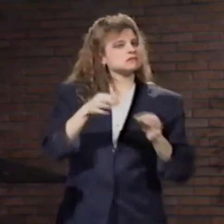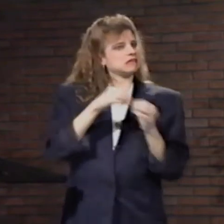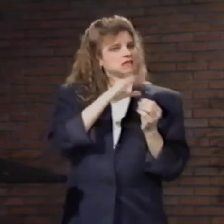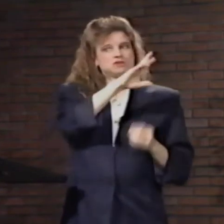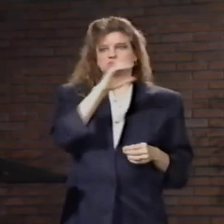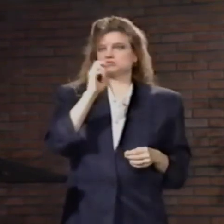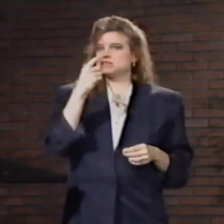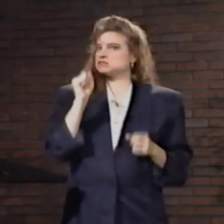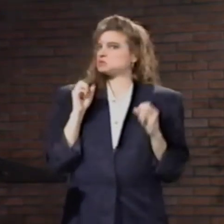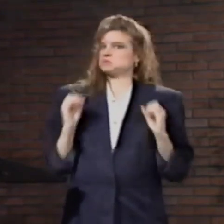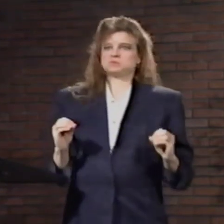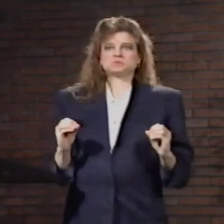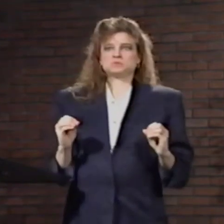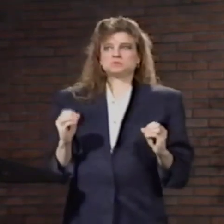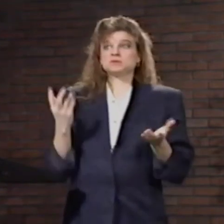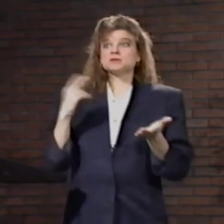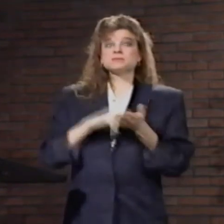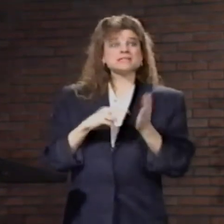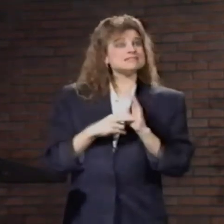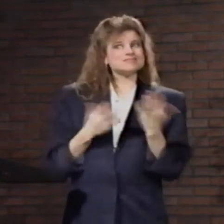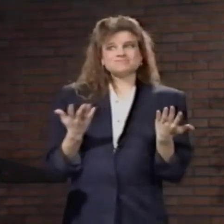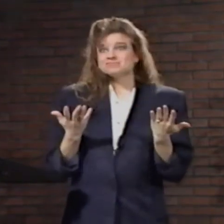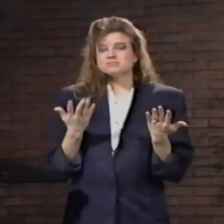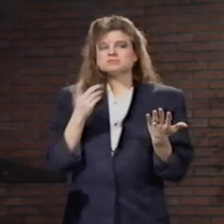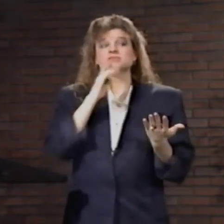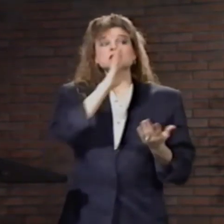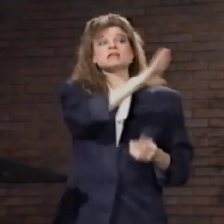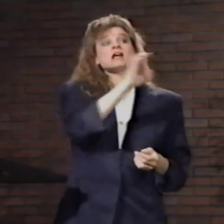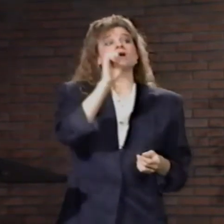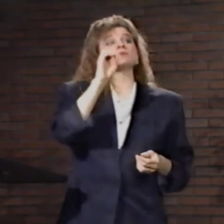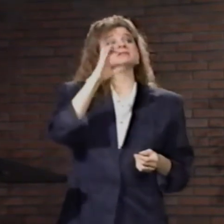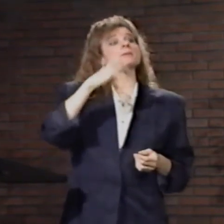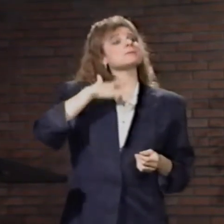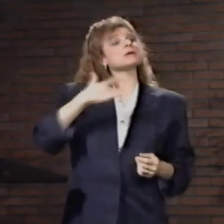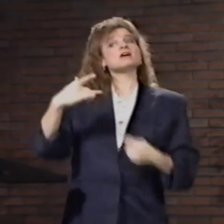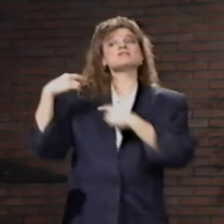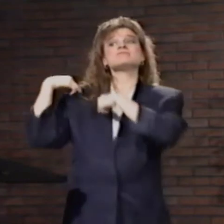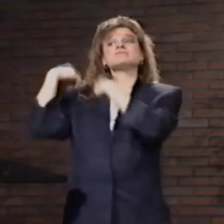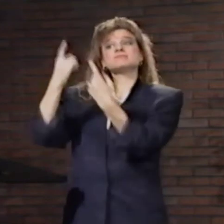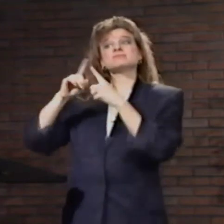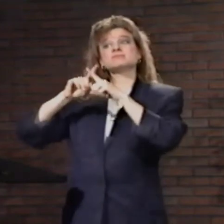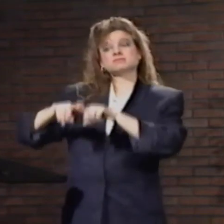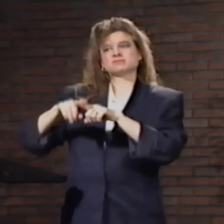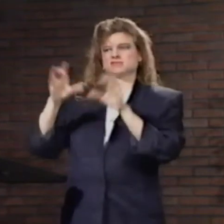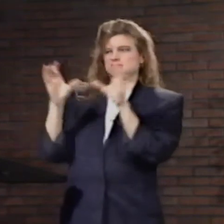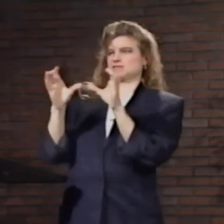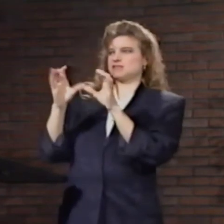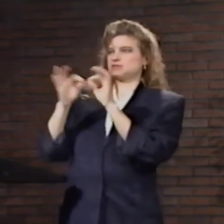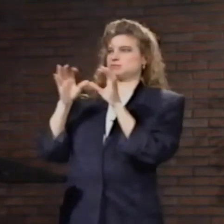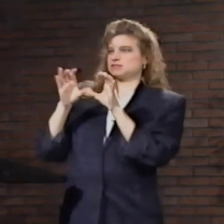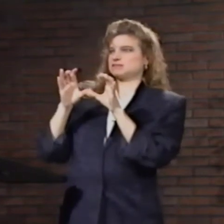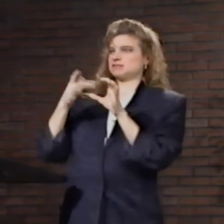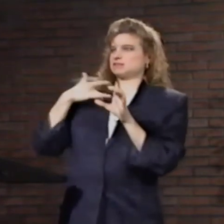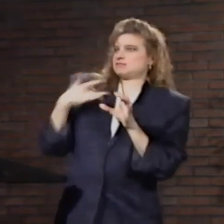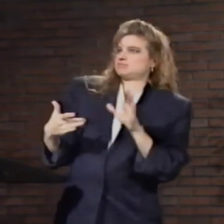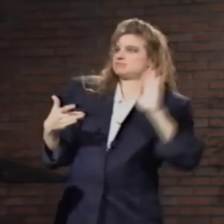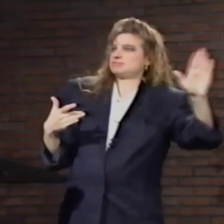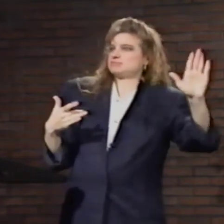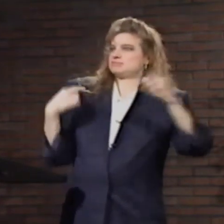And the EOC has not written down a meaning of what it means either. The EOC in years past has